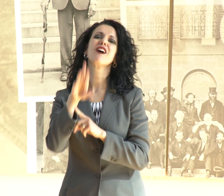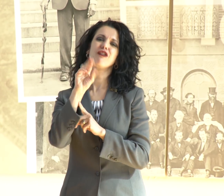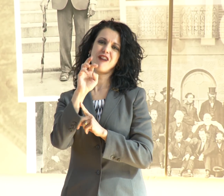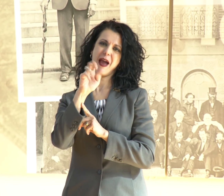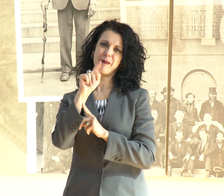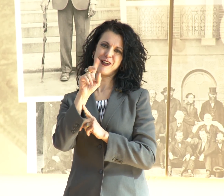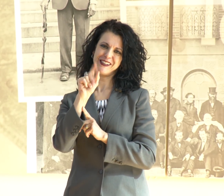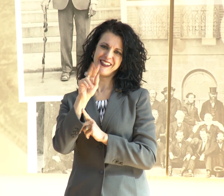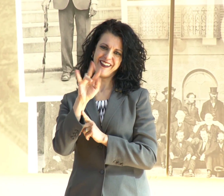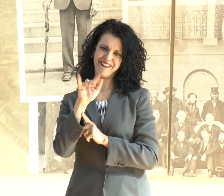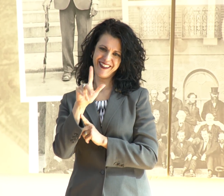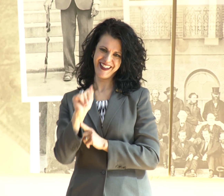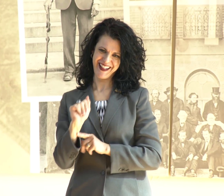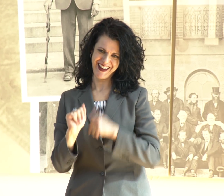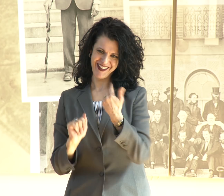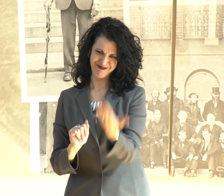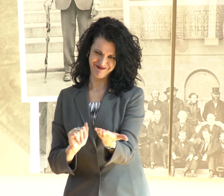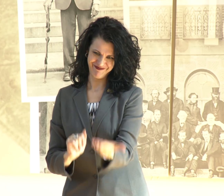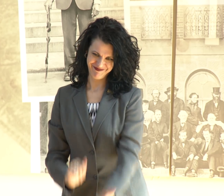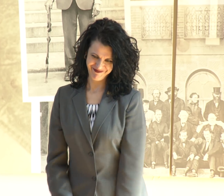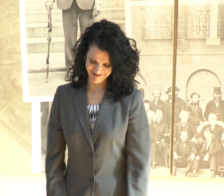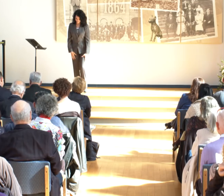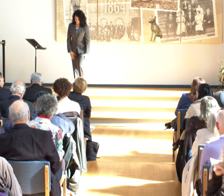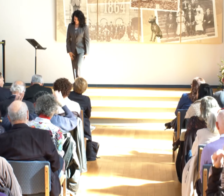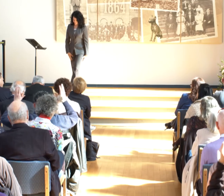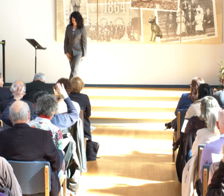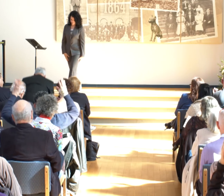to introduce President Emeritus Robert Davila.